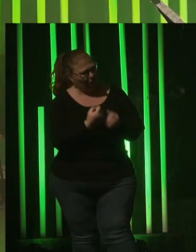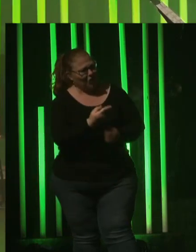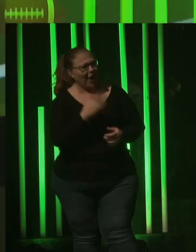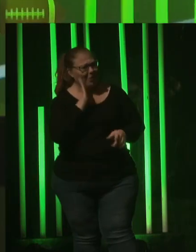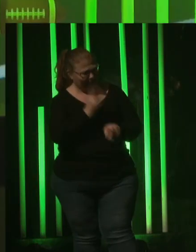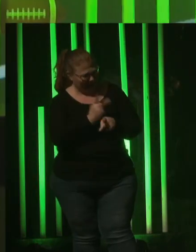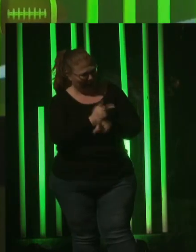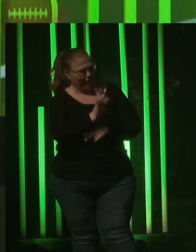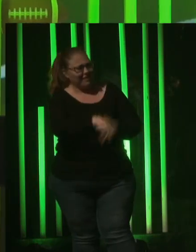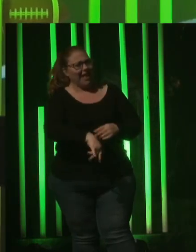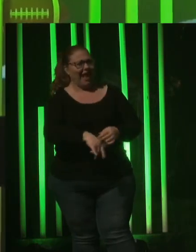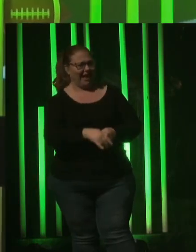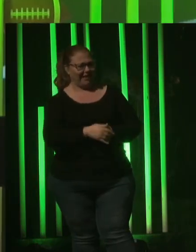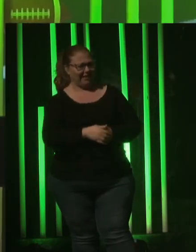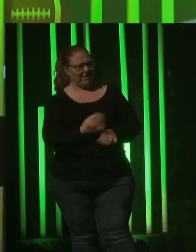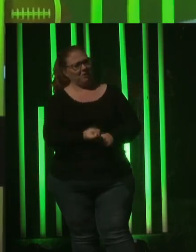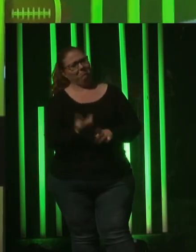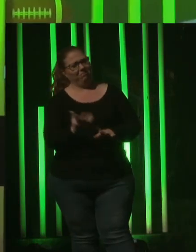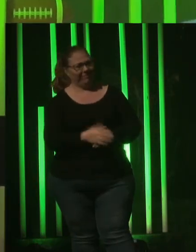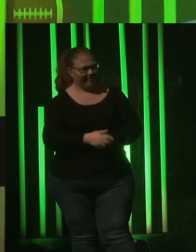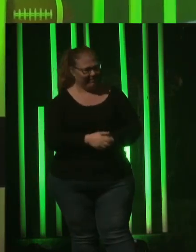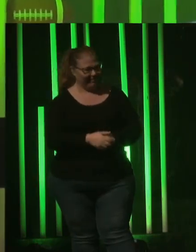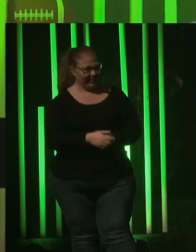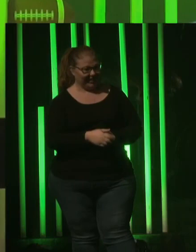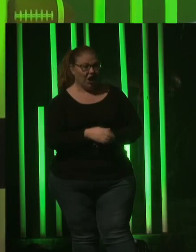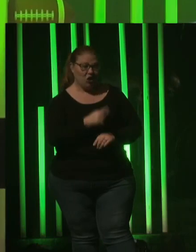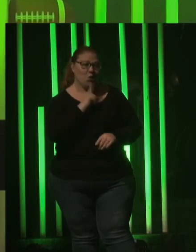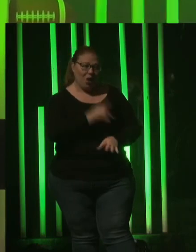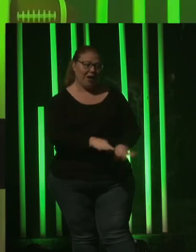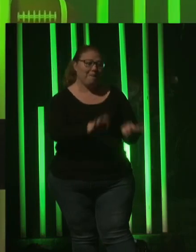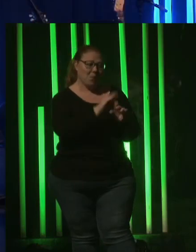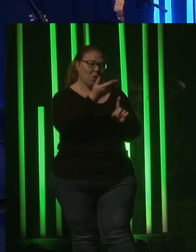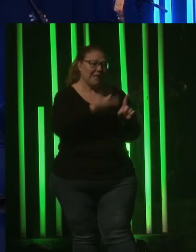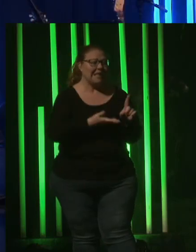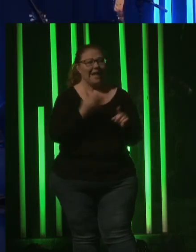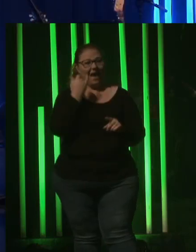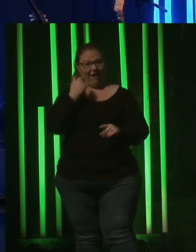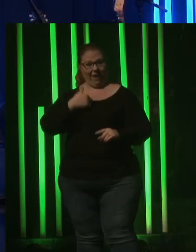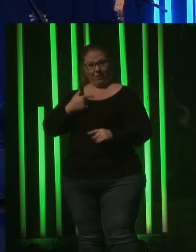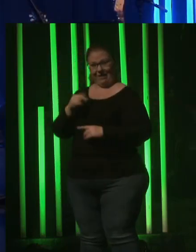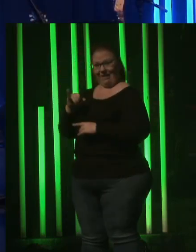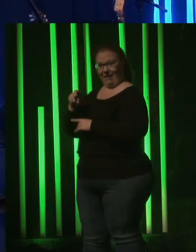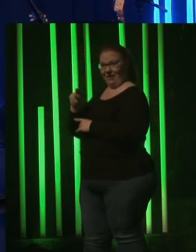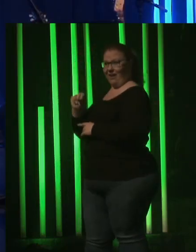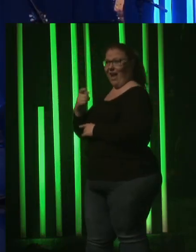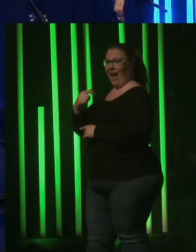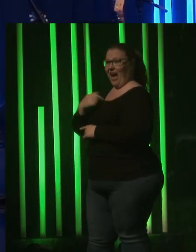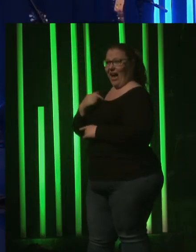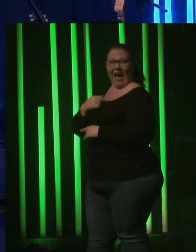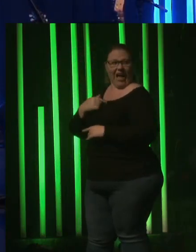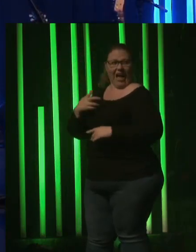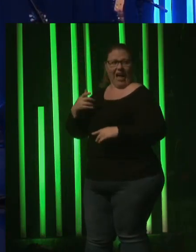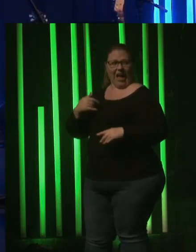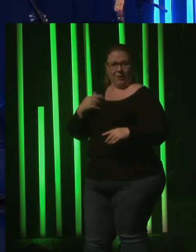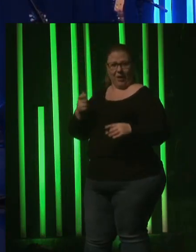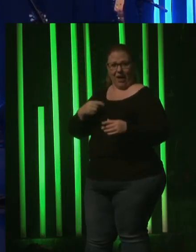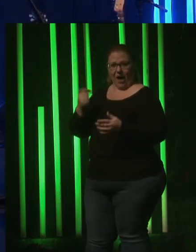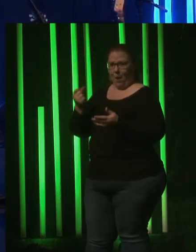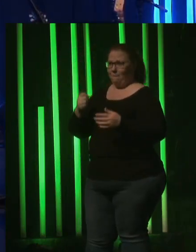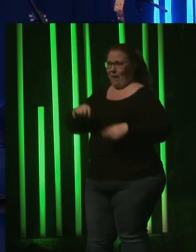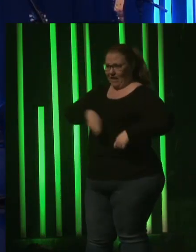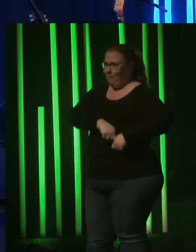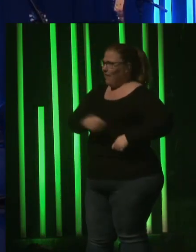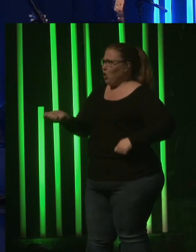take care of that. You are somebody. Now, if I were Gideon, I would have picked up my knife and said, who do you want me to kill,